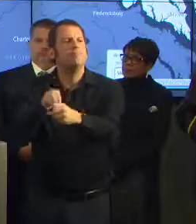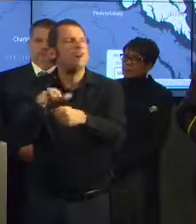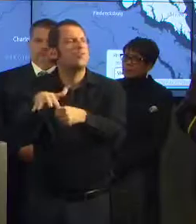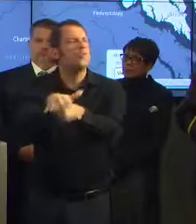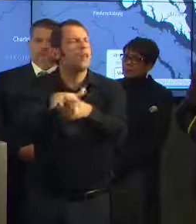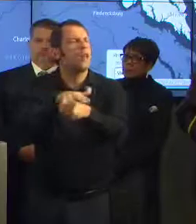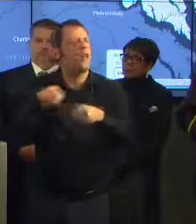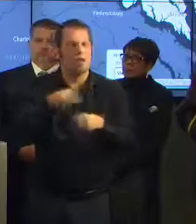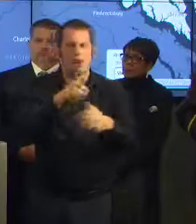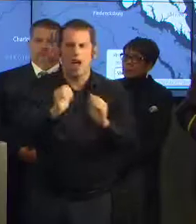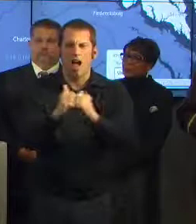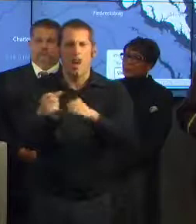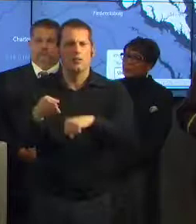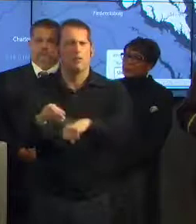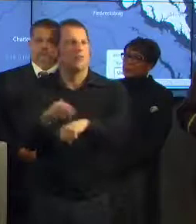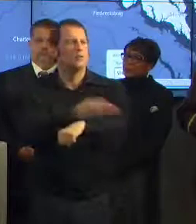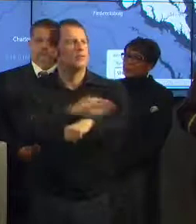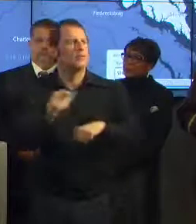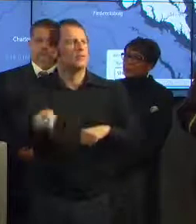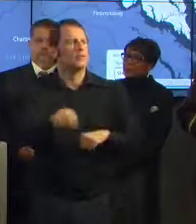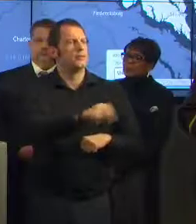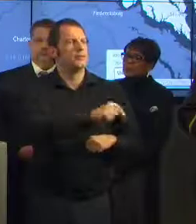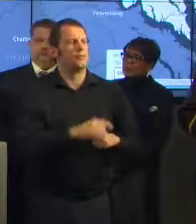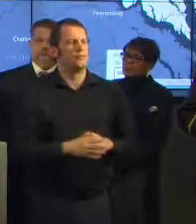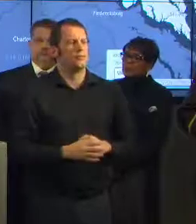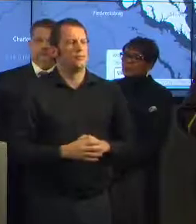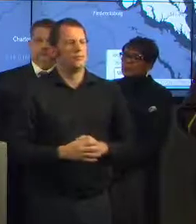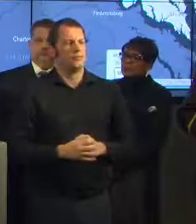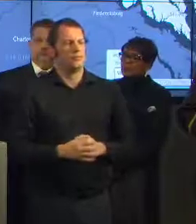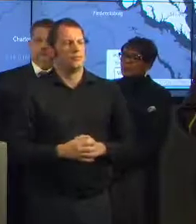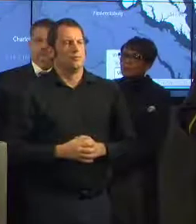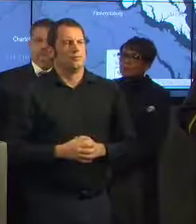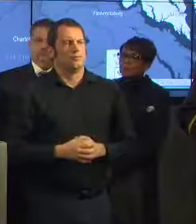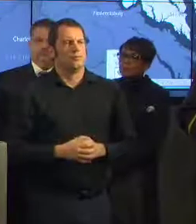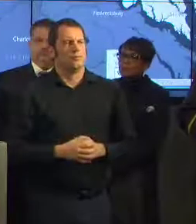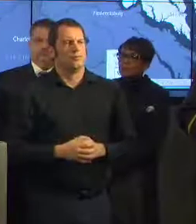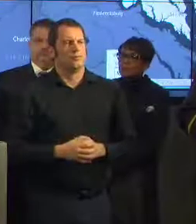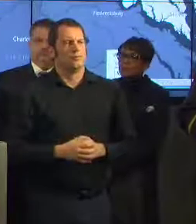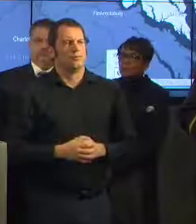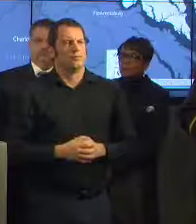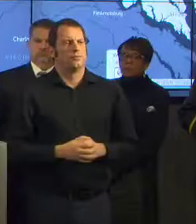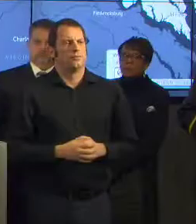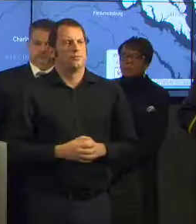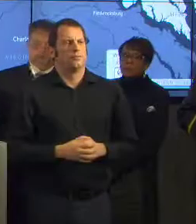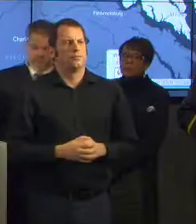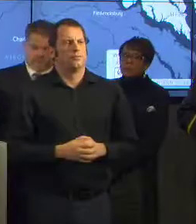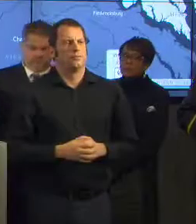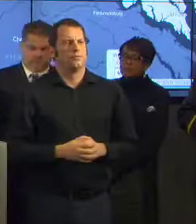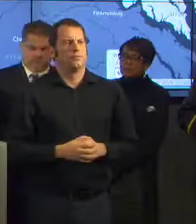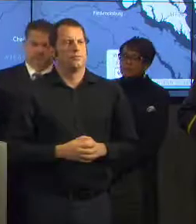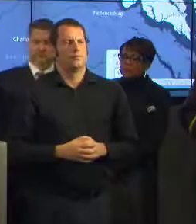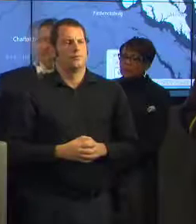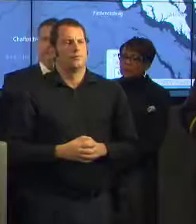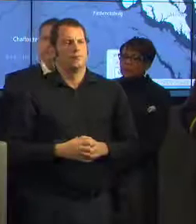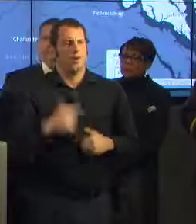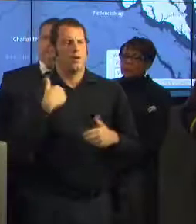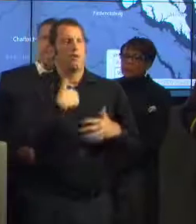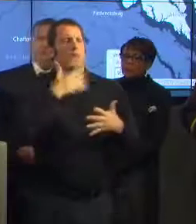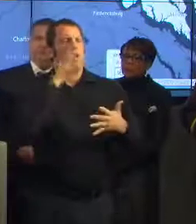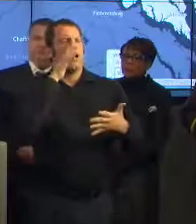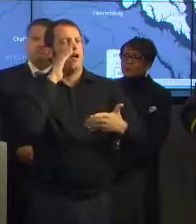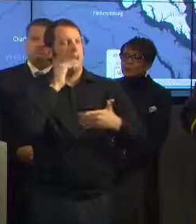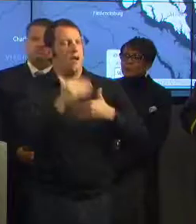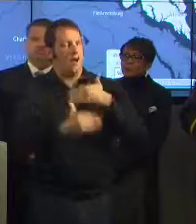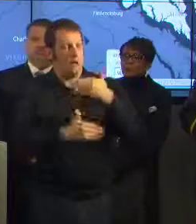So we're going to be also rolling all actions into a management process known as nationally as the National Incident Management System. This will allow